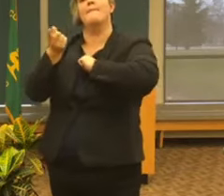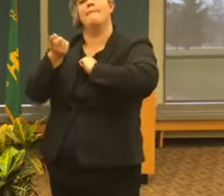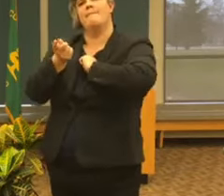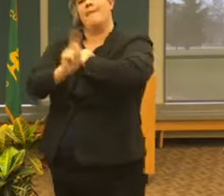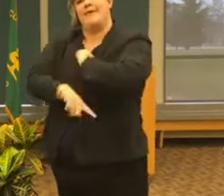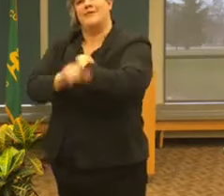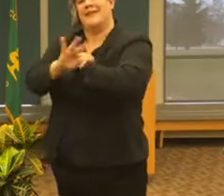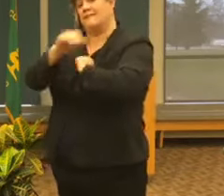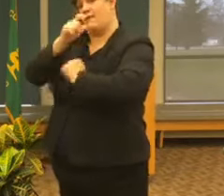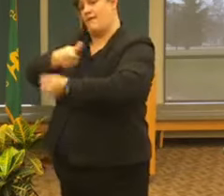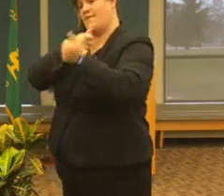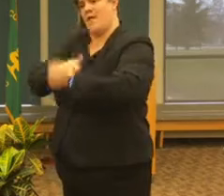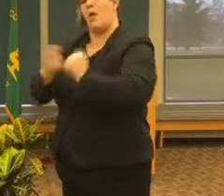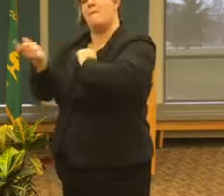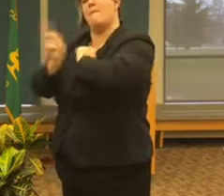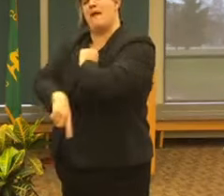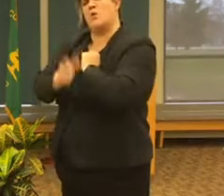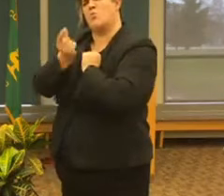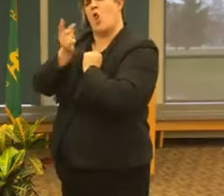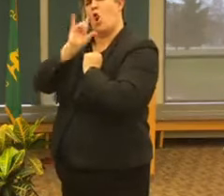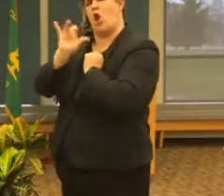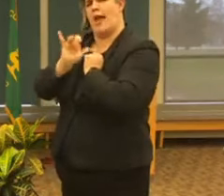this